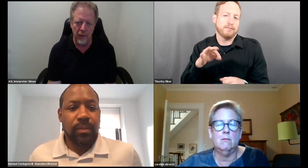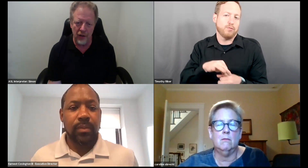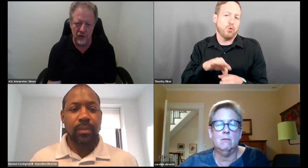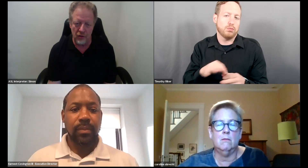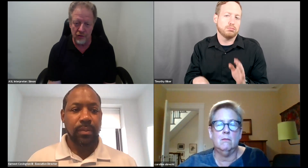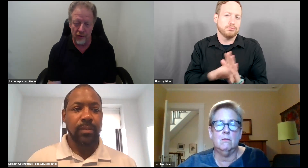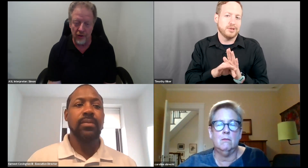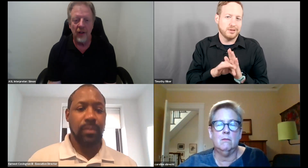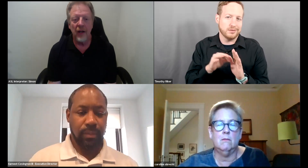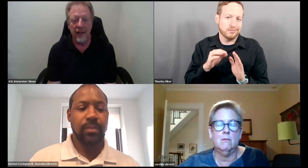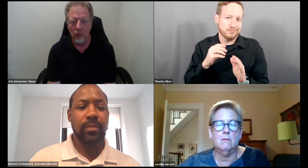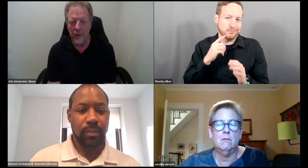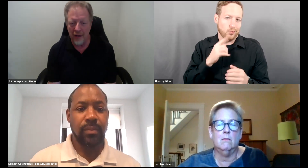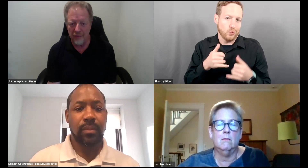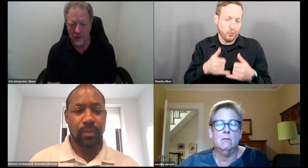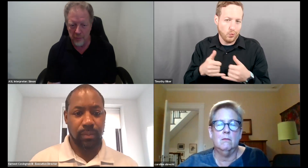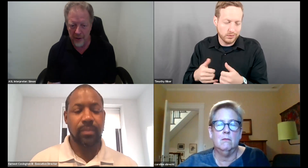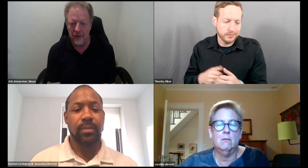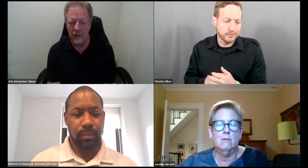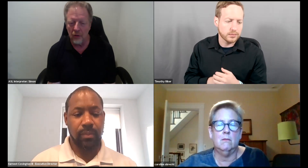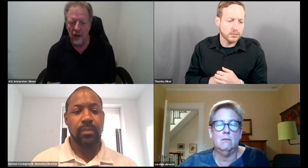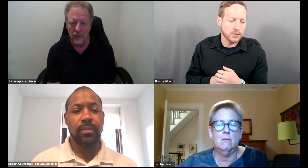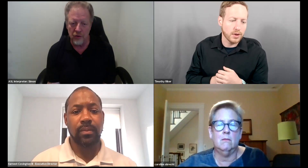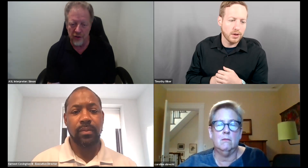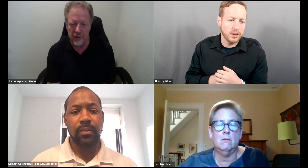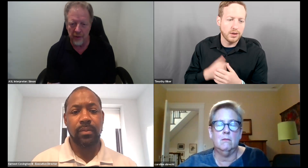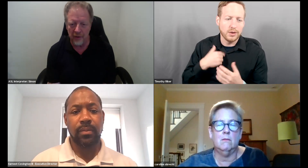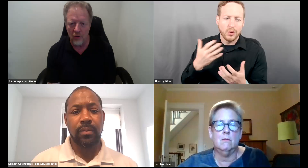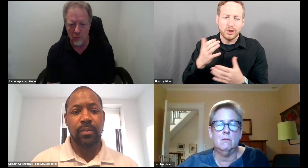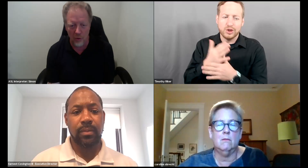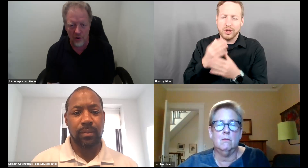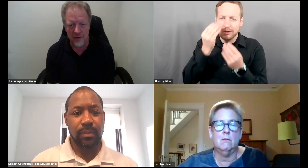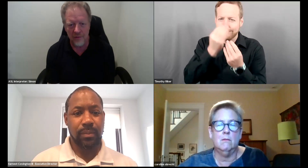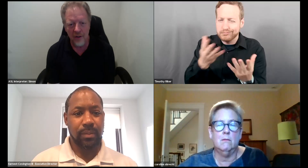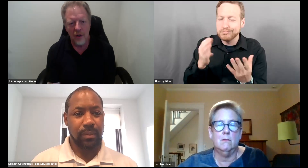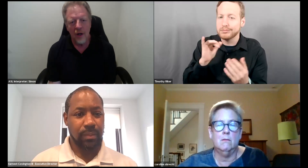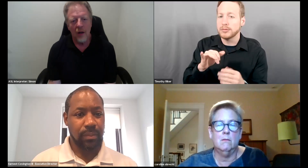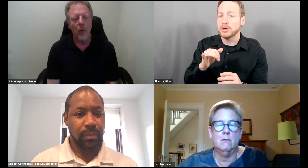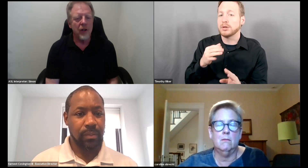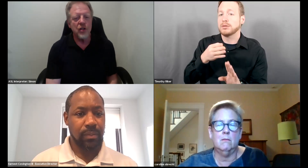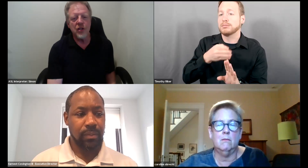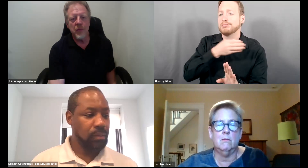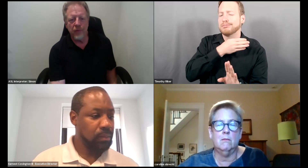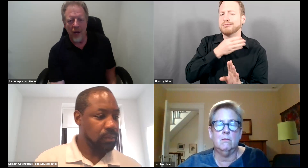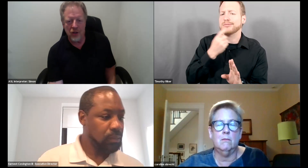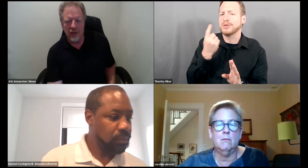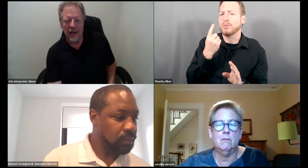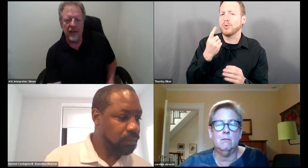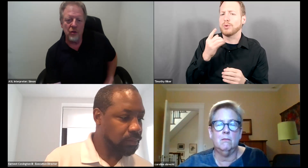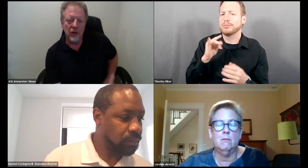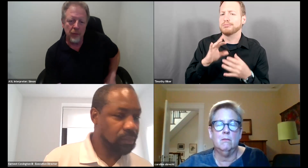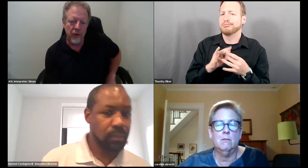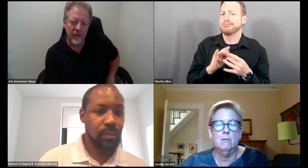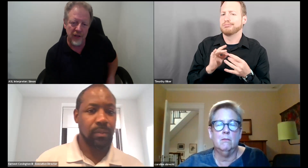and nominations, those forth. And then we make a vote to pick who's a recipient of those awards. I want to share some information